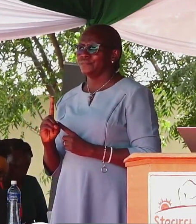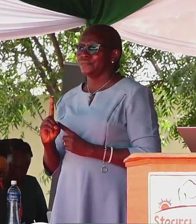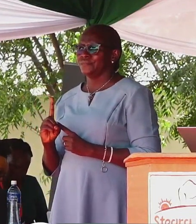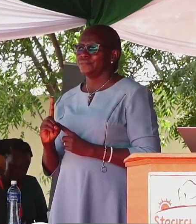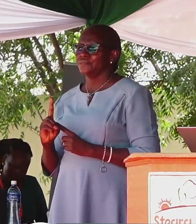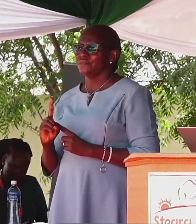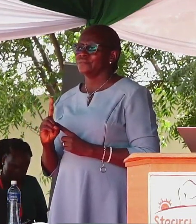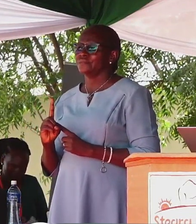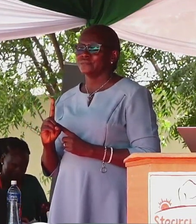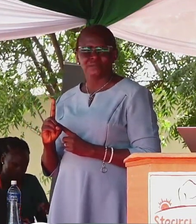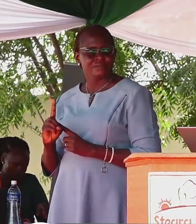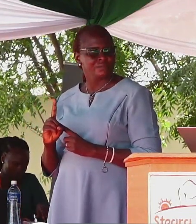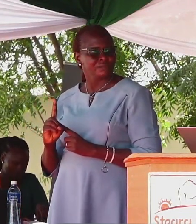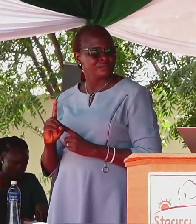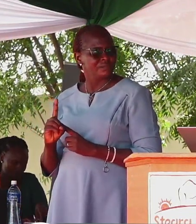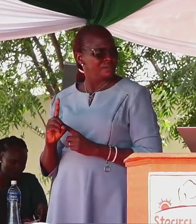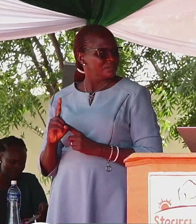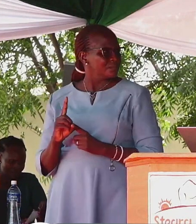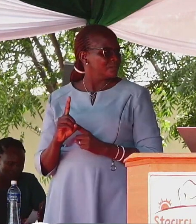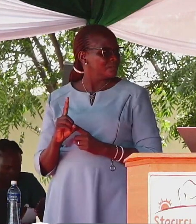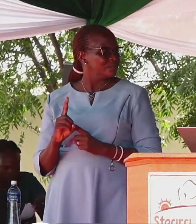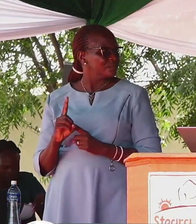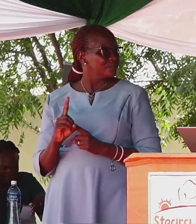You walked away? No?